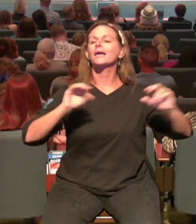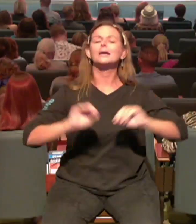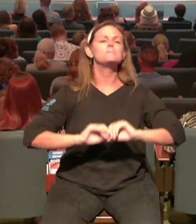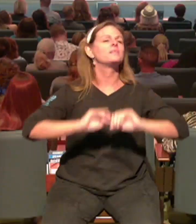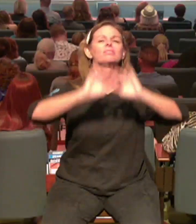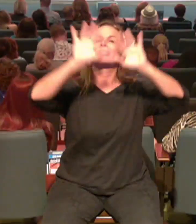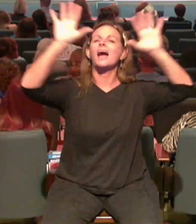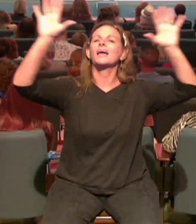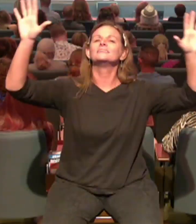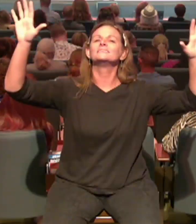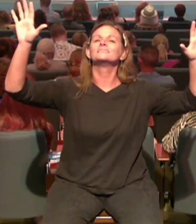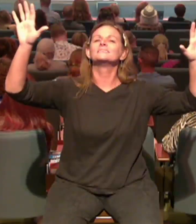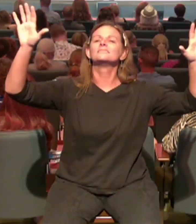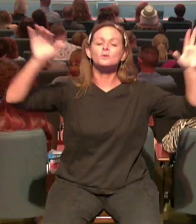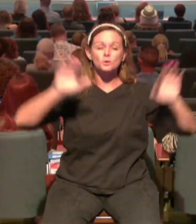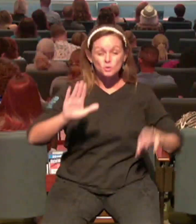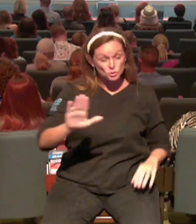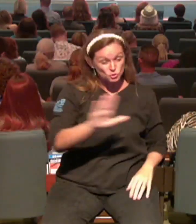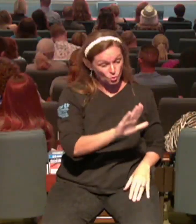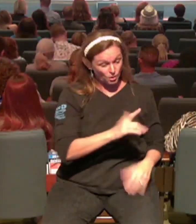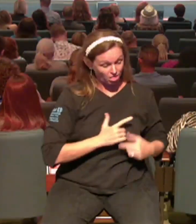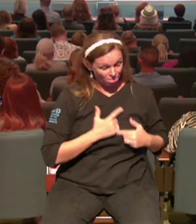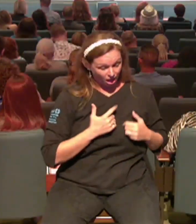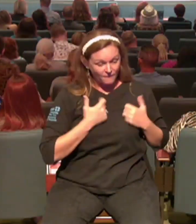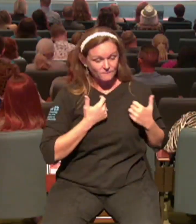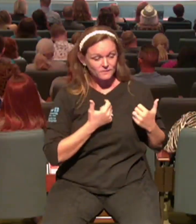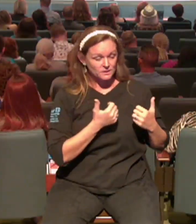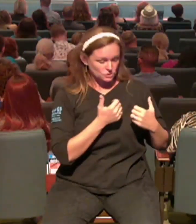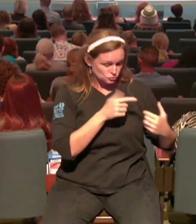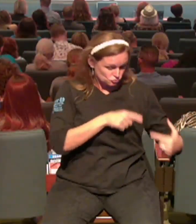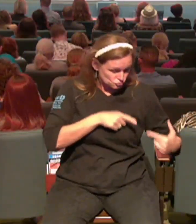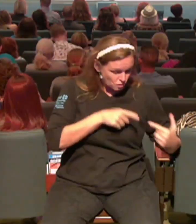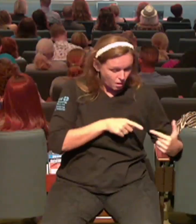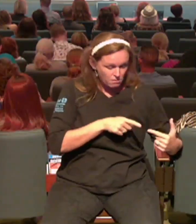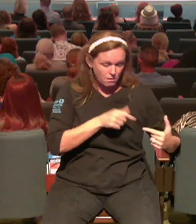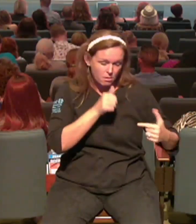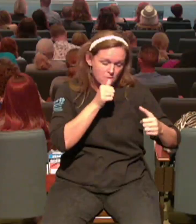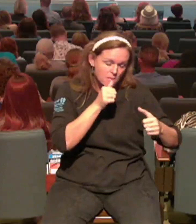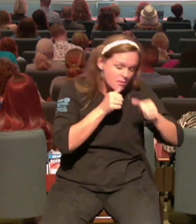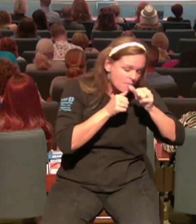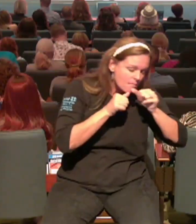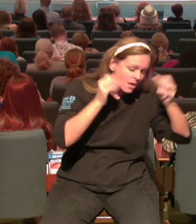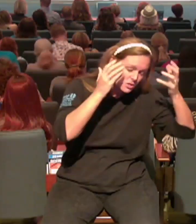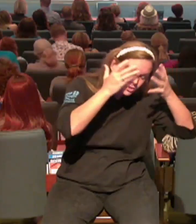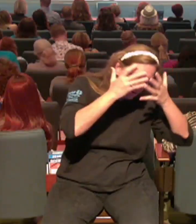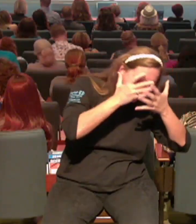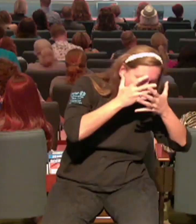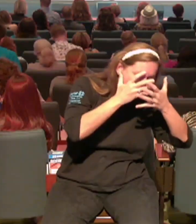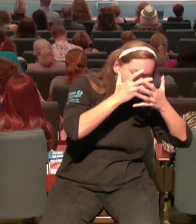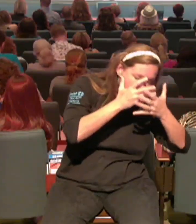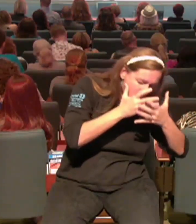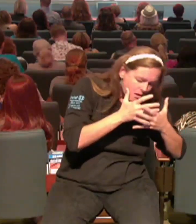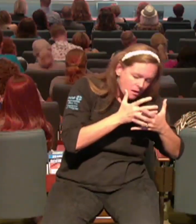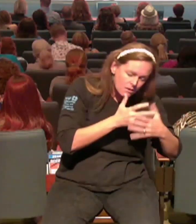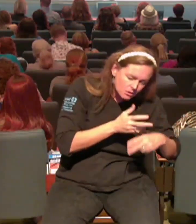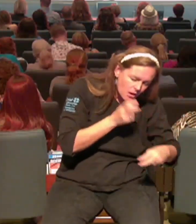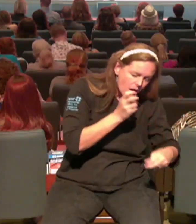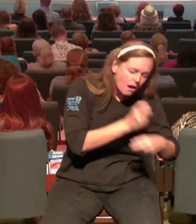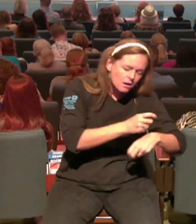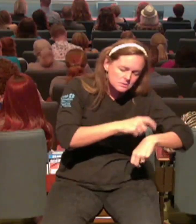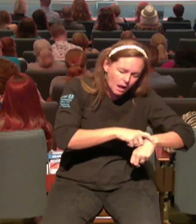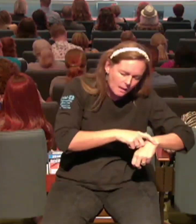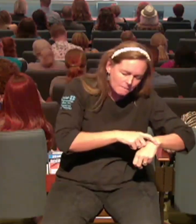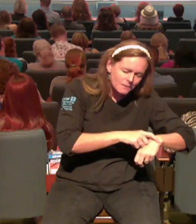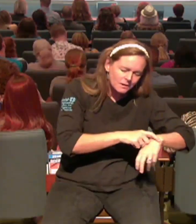don't have to walk in darkness." There was a picture right in front of them of a lady who had been walking in darkness, stumbling in